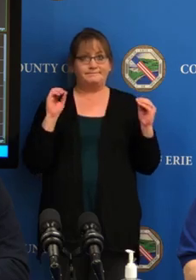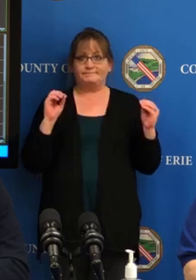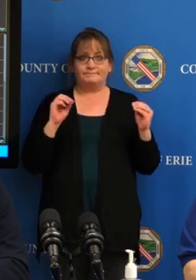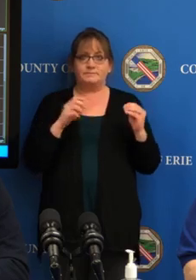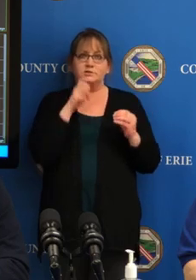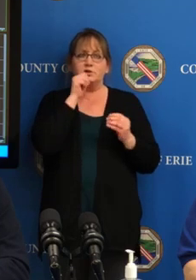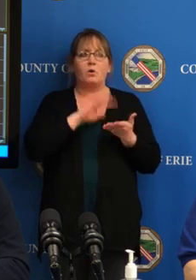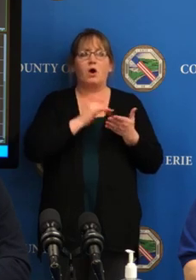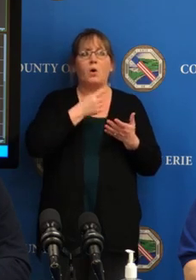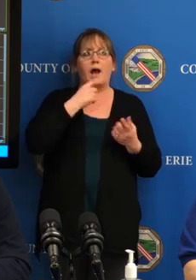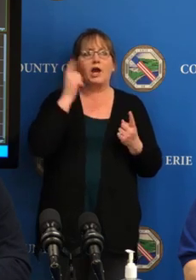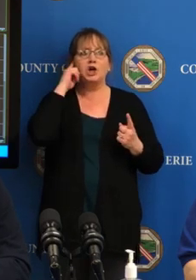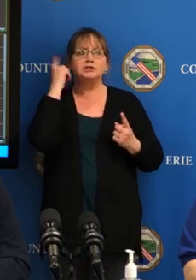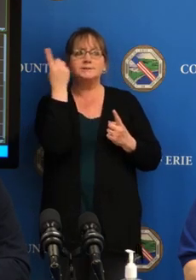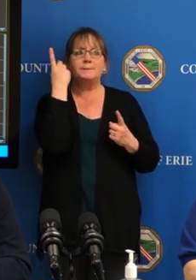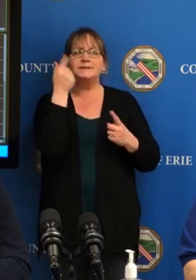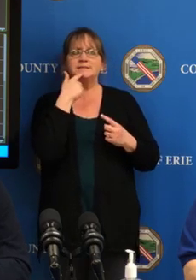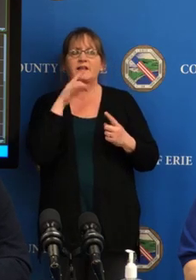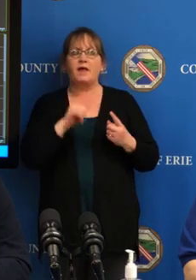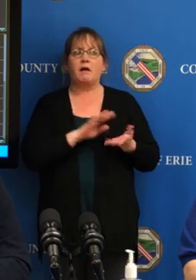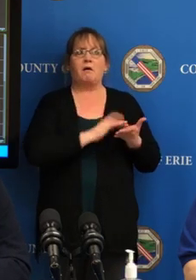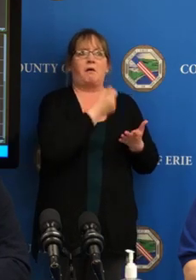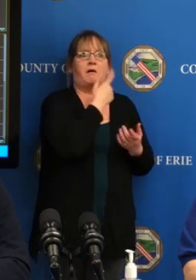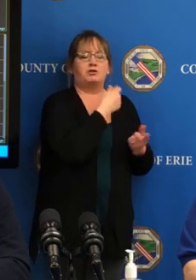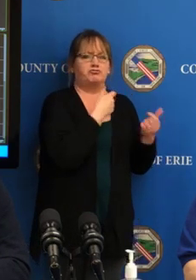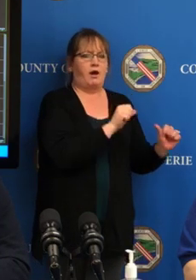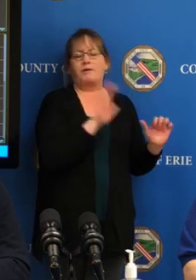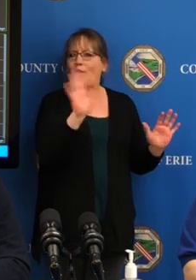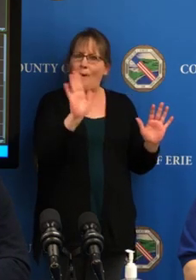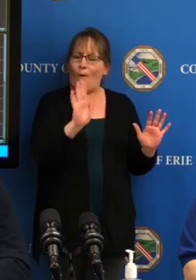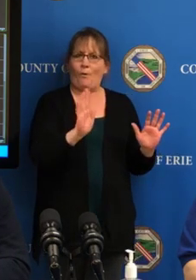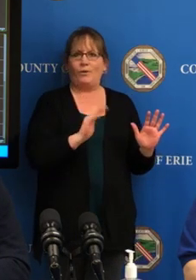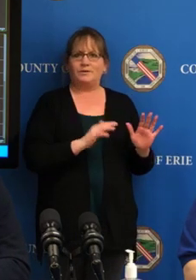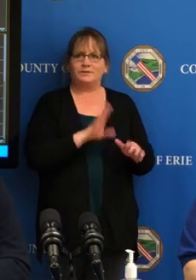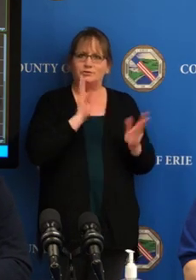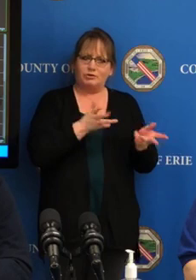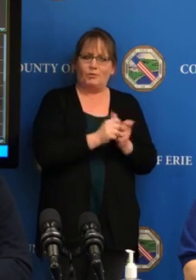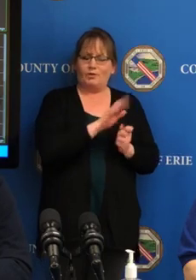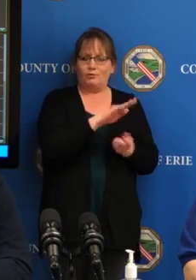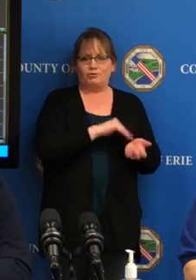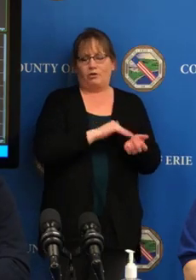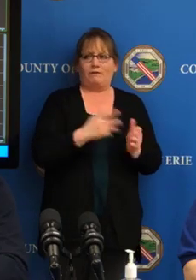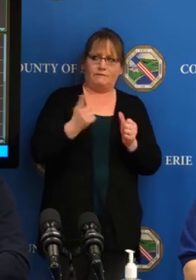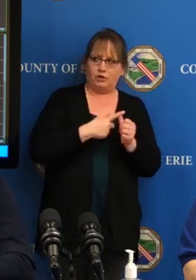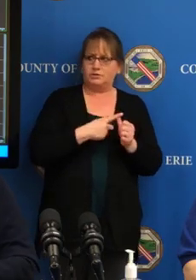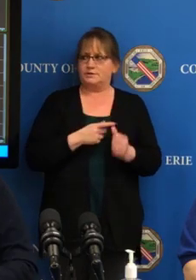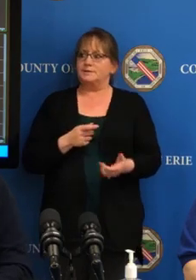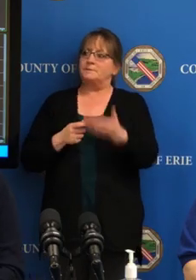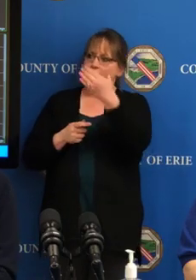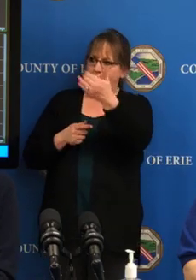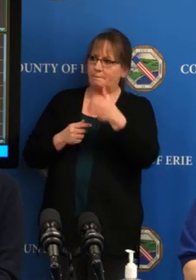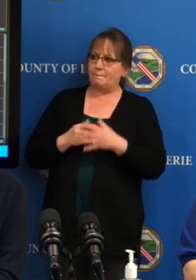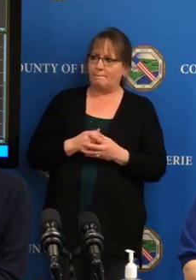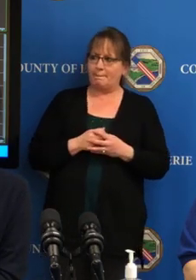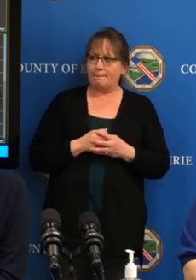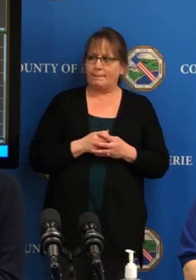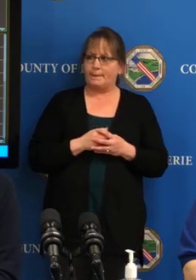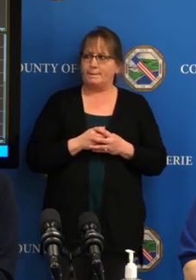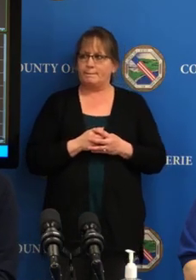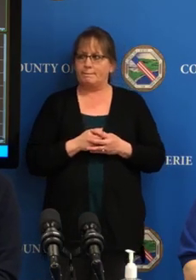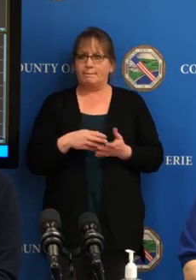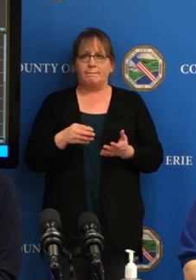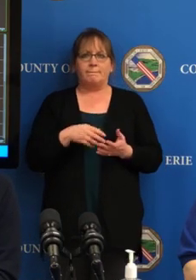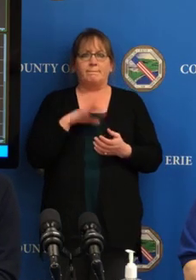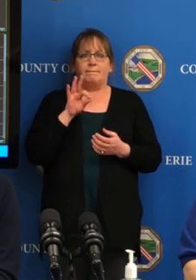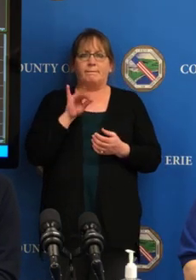because you heard somebody say it. Talk to your doctor before you do anything. Next question, Dan. Next question, a fiscal-related question